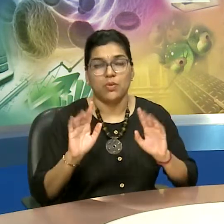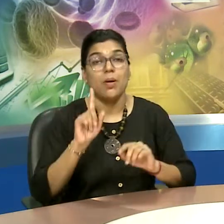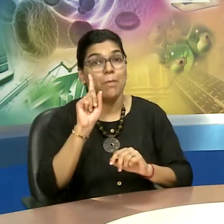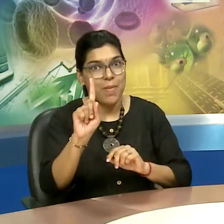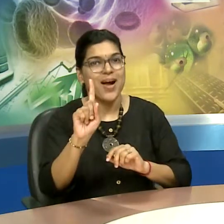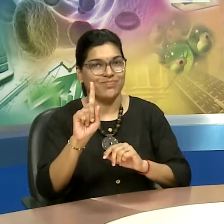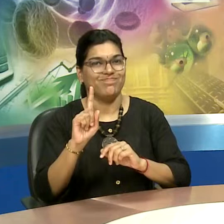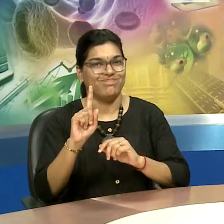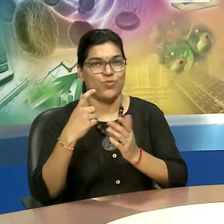because